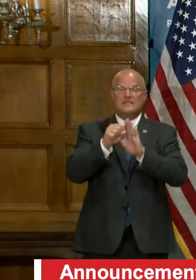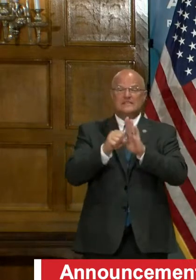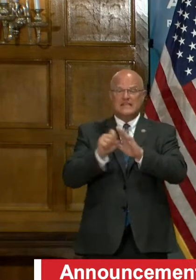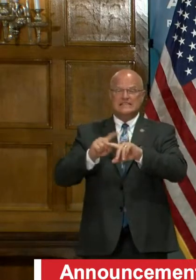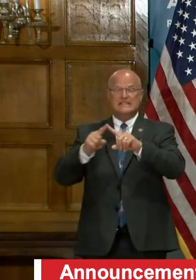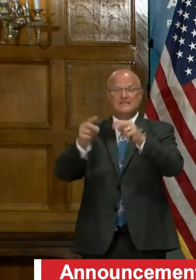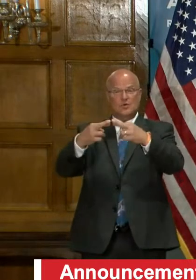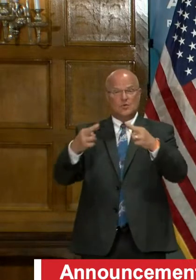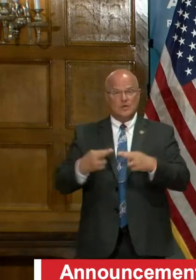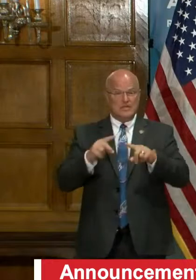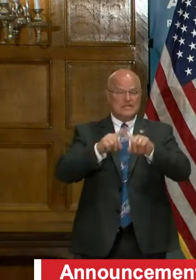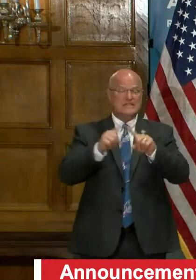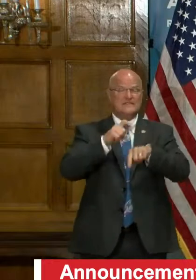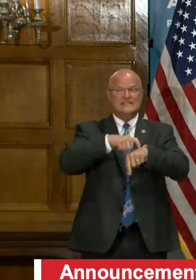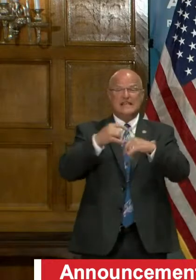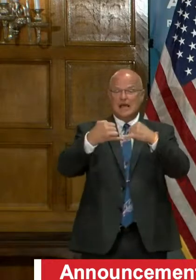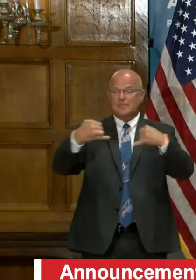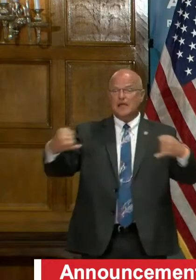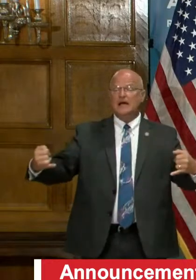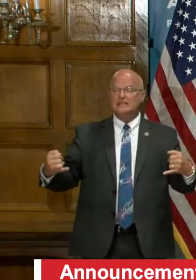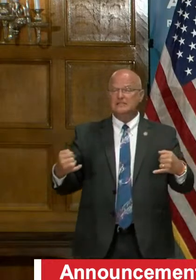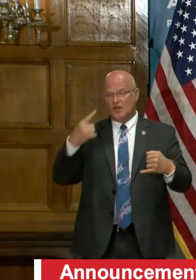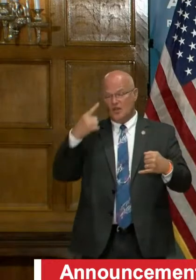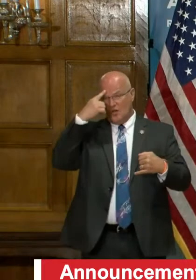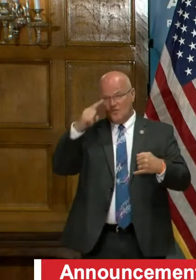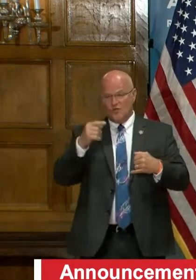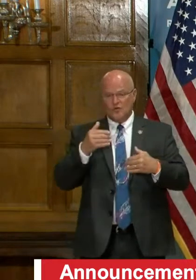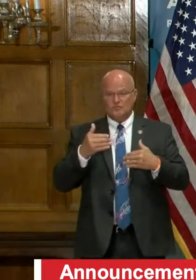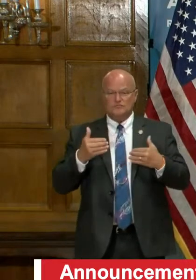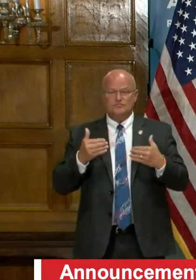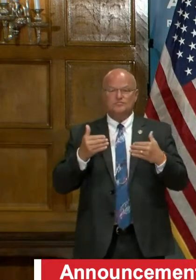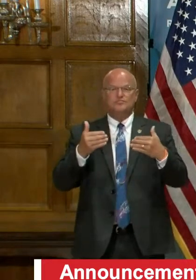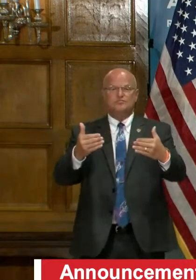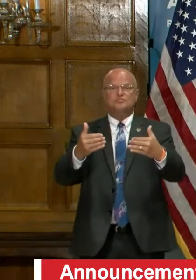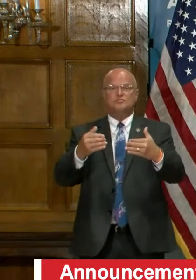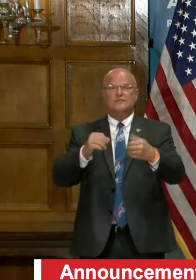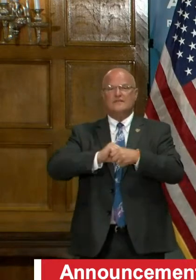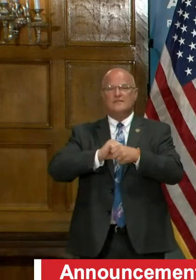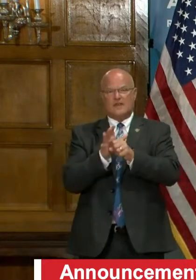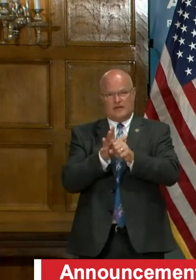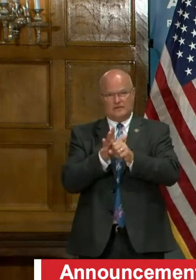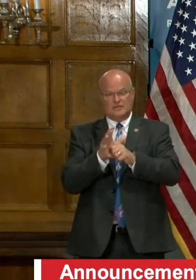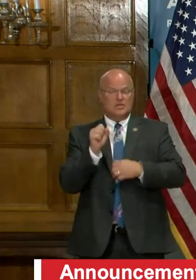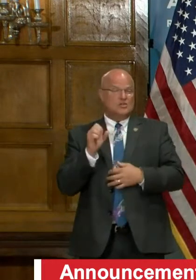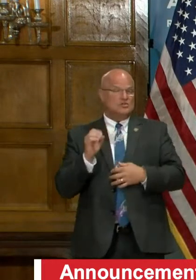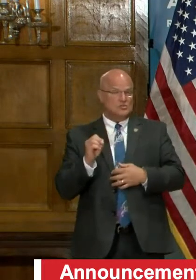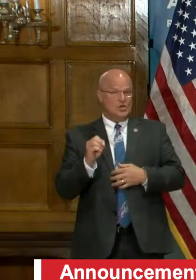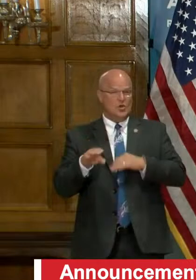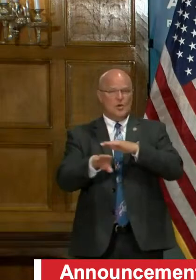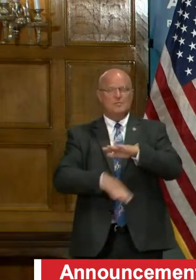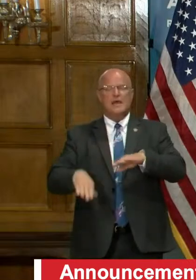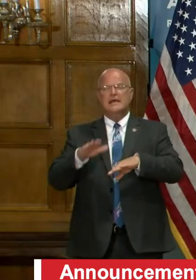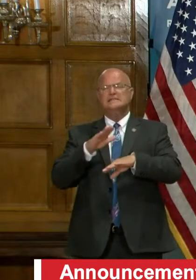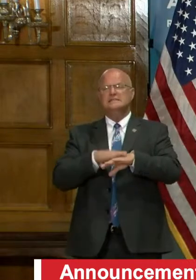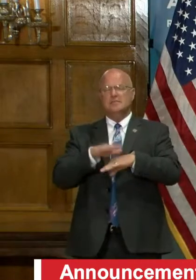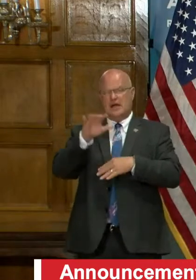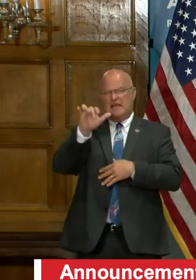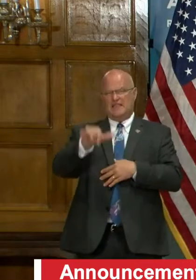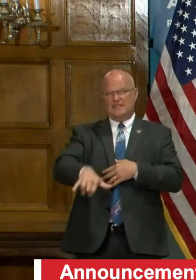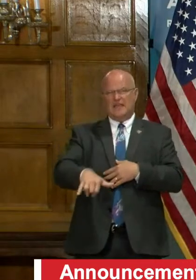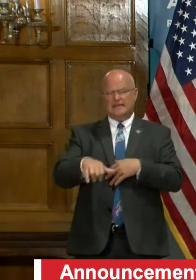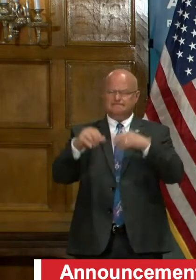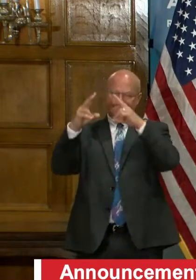different regions with different timelines for progression of the virus. And so based upon